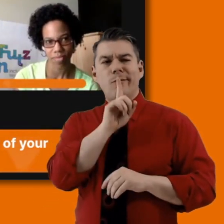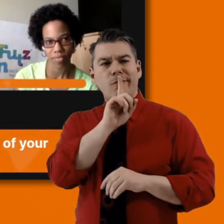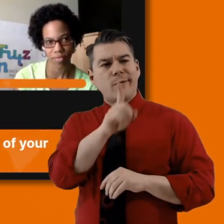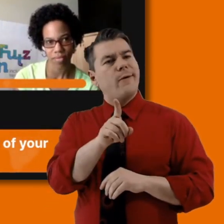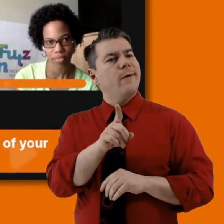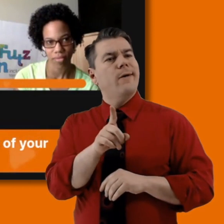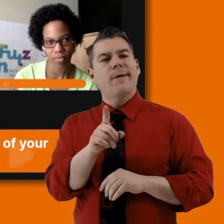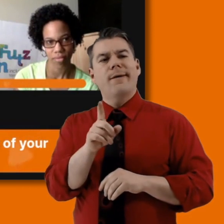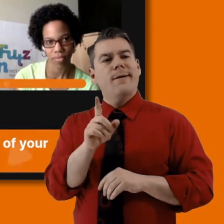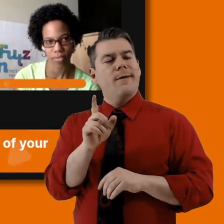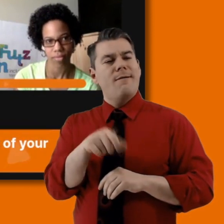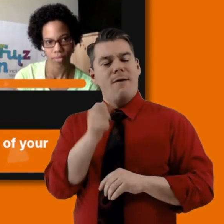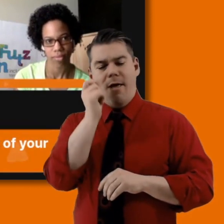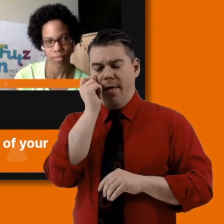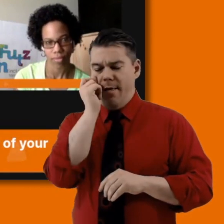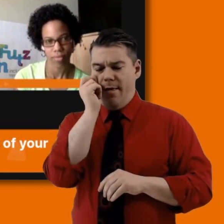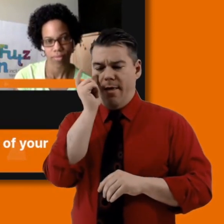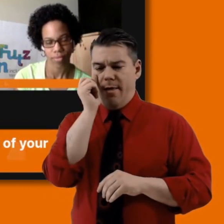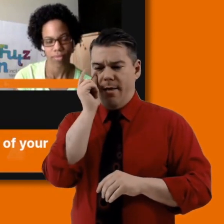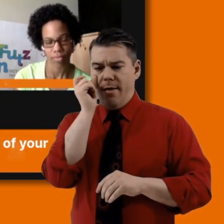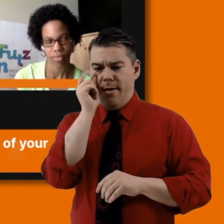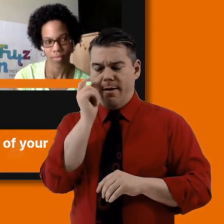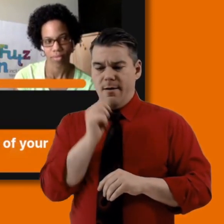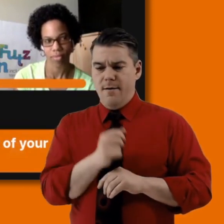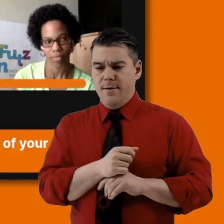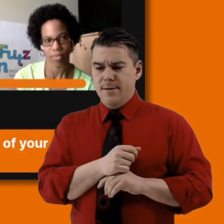just come to terms with the fact that